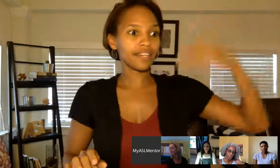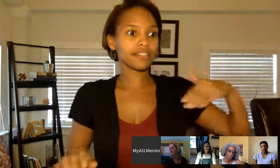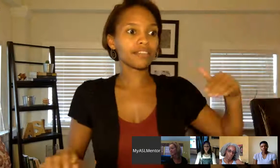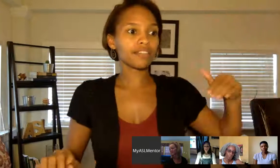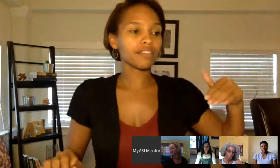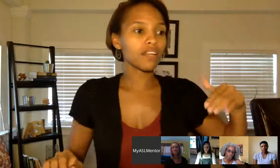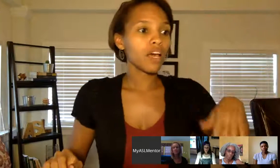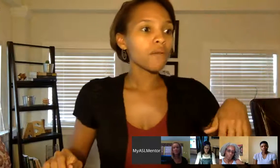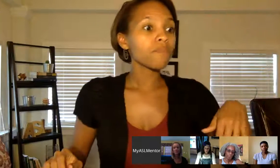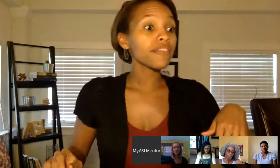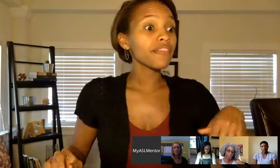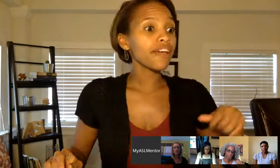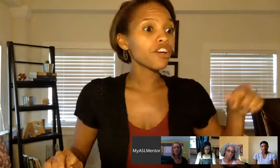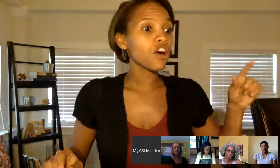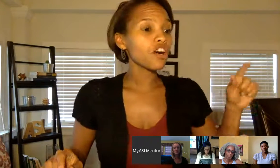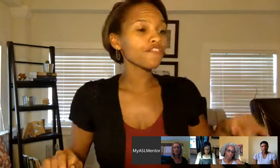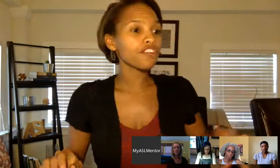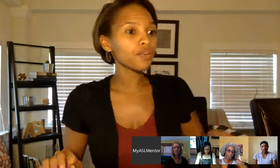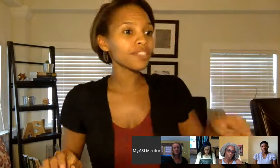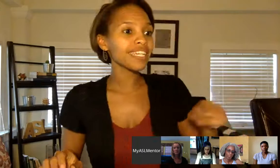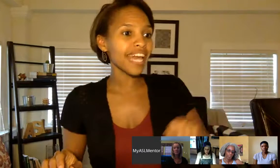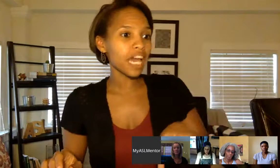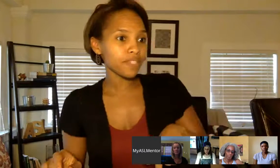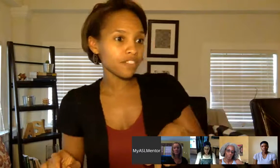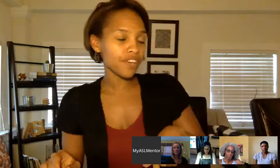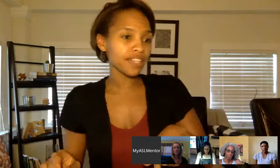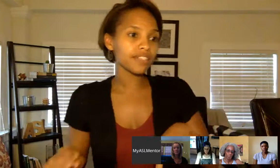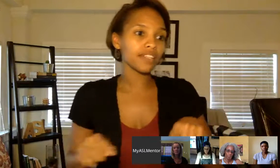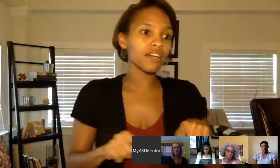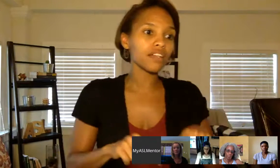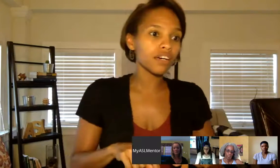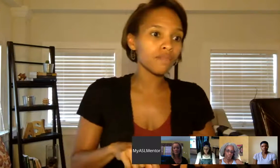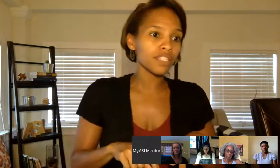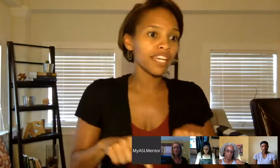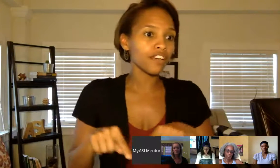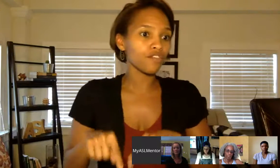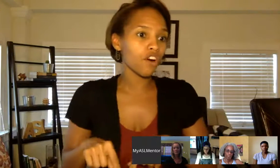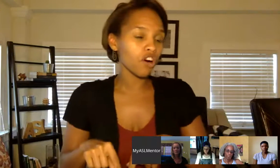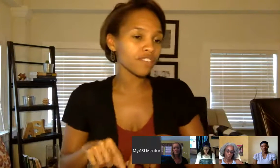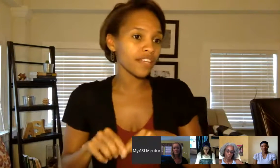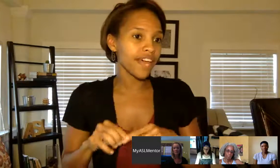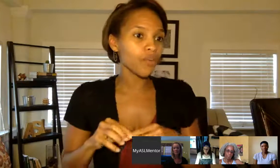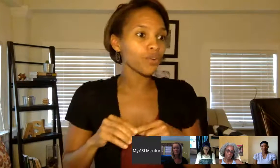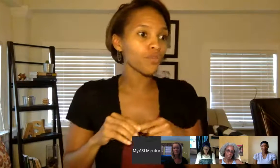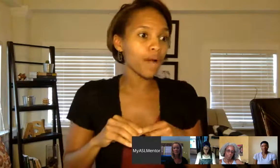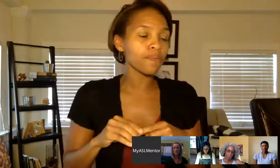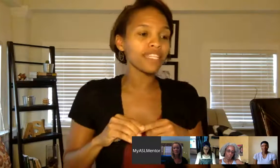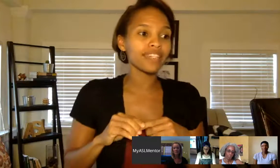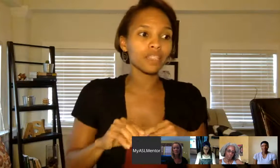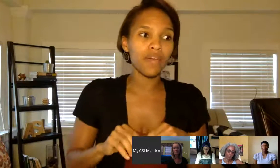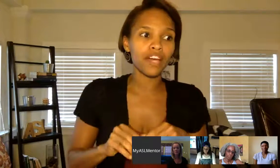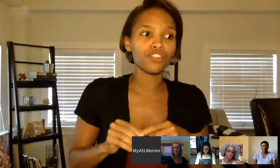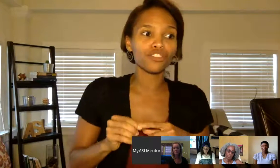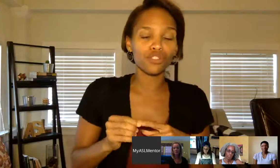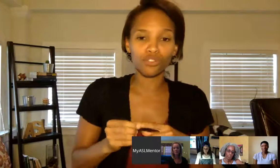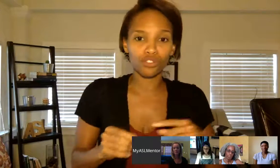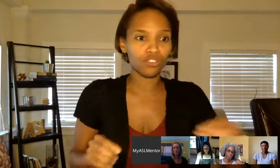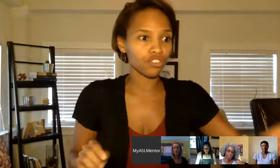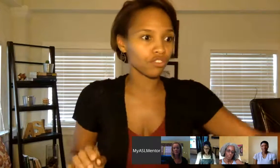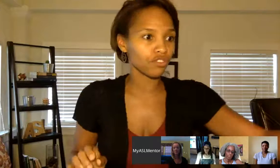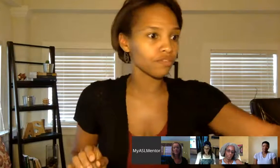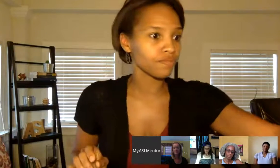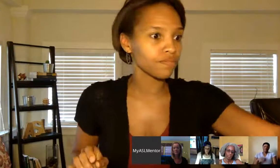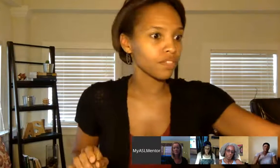Next sentence. But there are frequently campus events and clubs to get involved in that will rapidly expand your